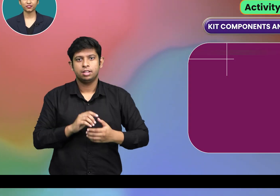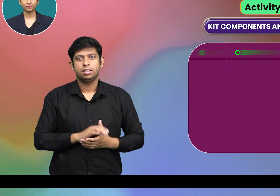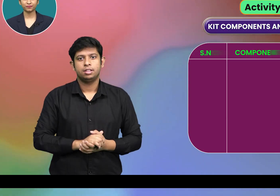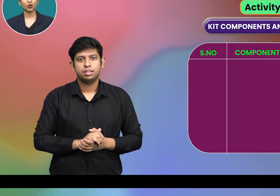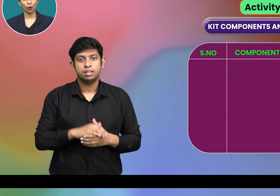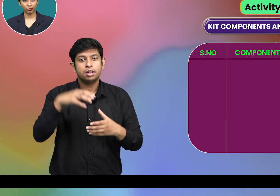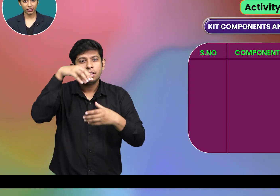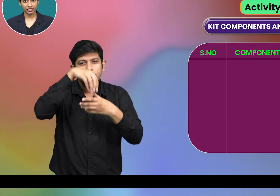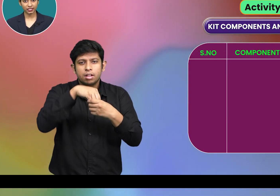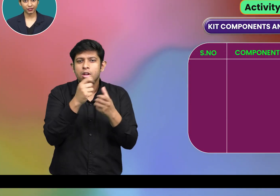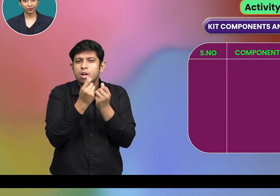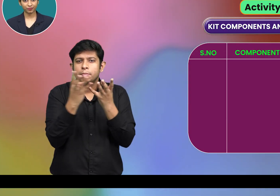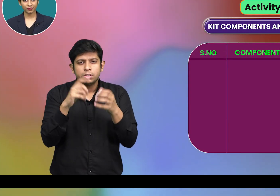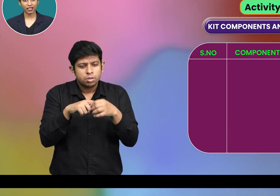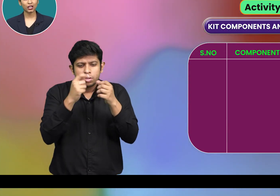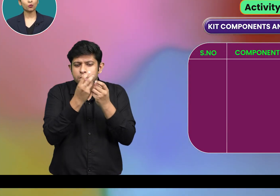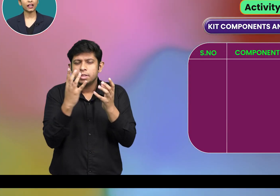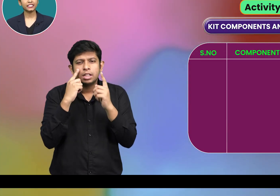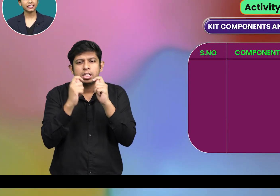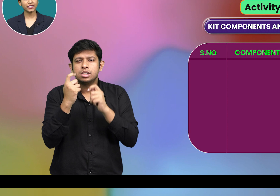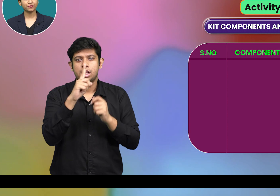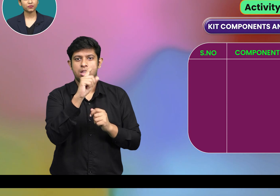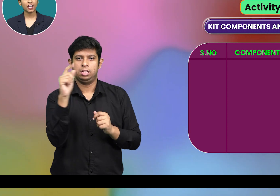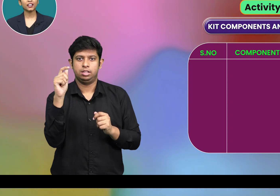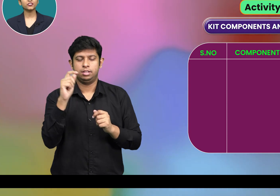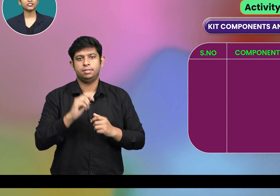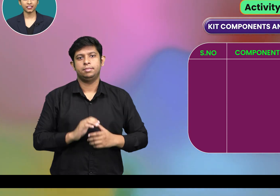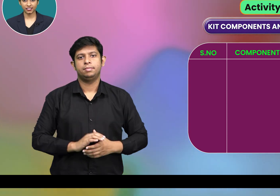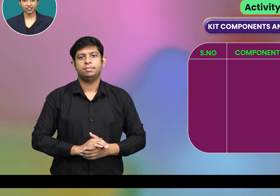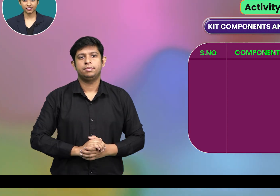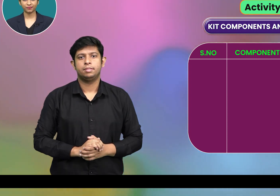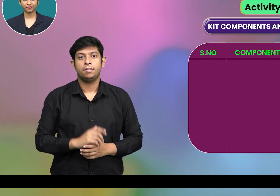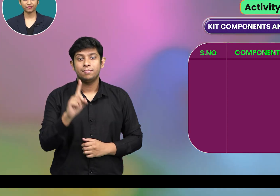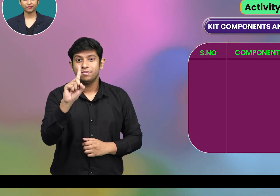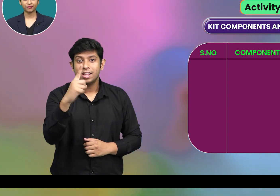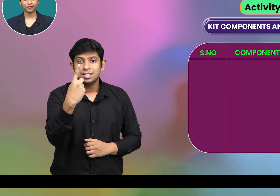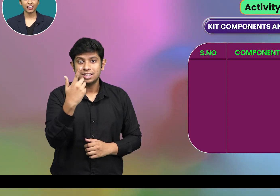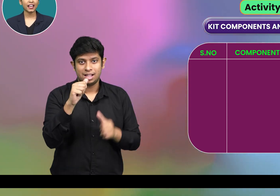storage. Components: quantity 100 tests,